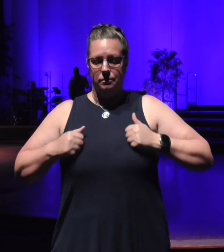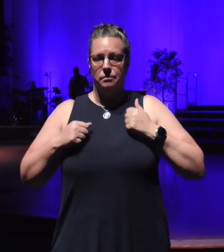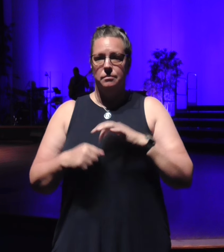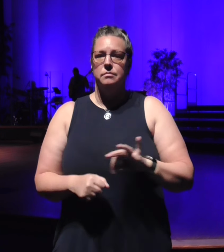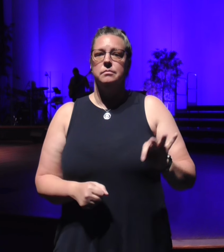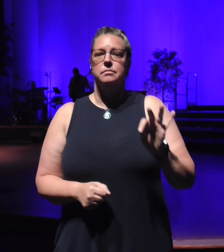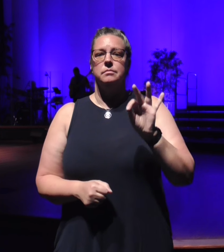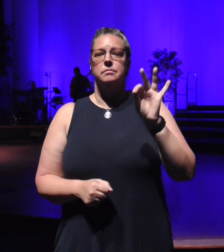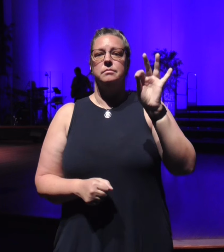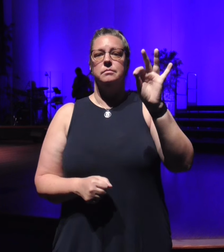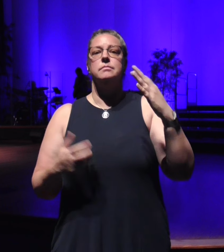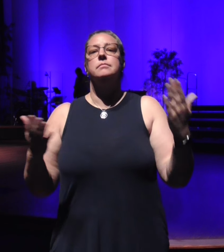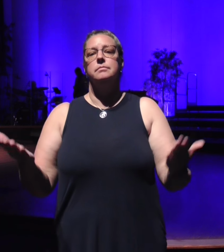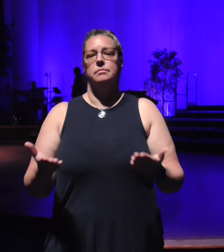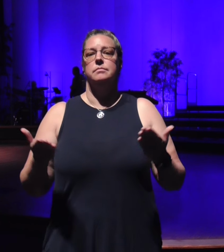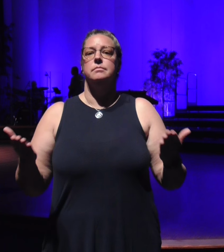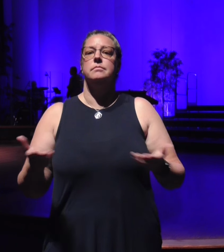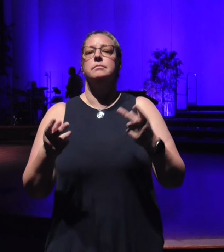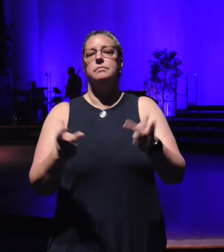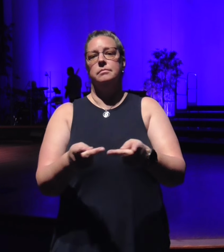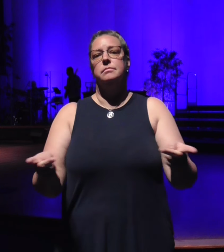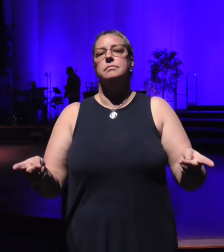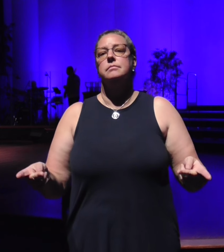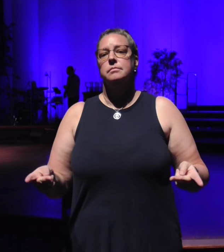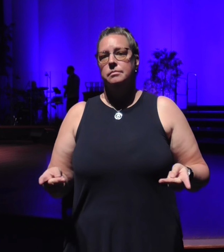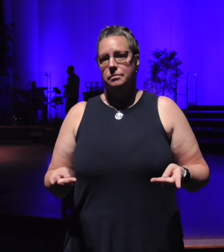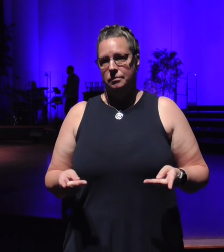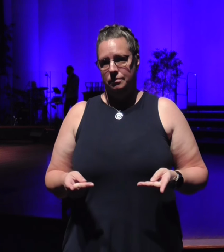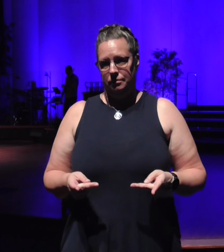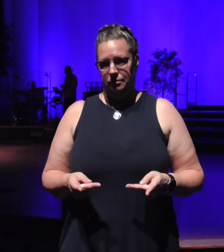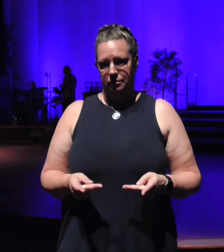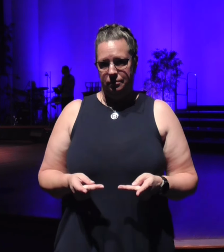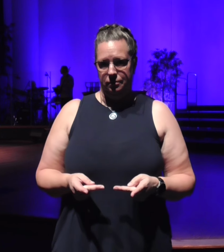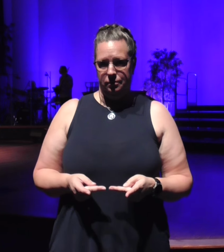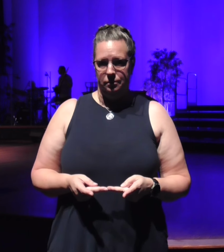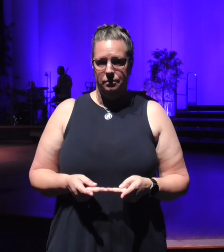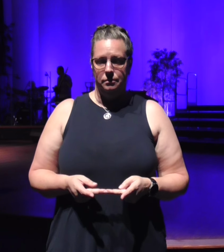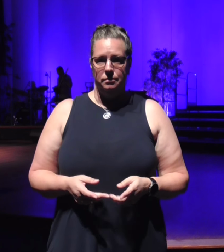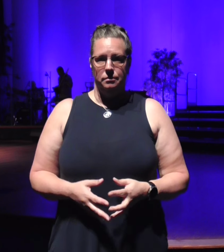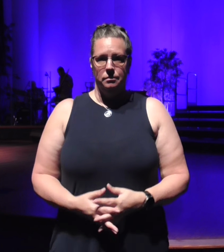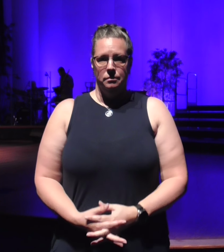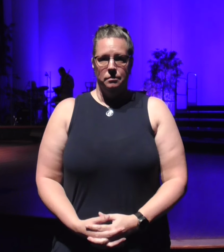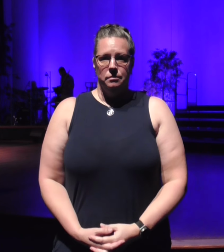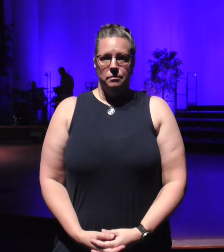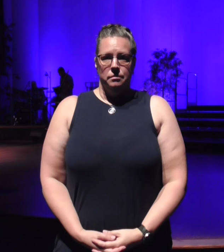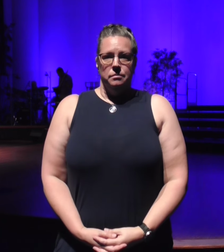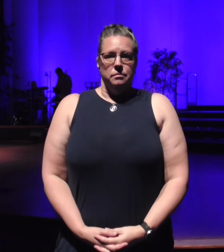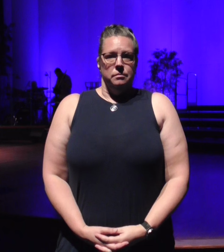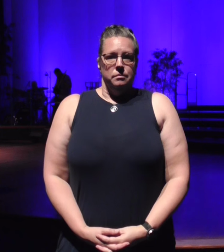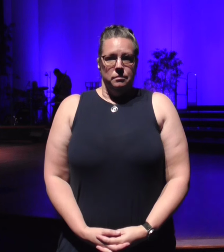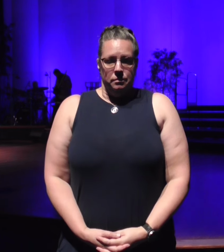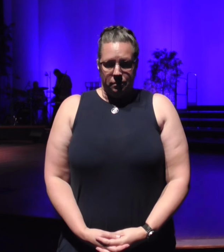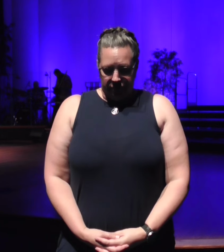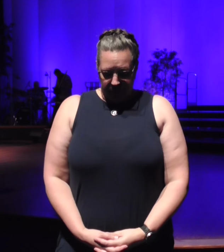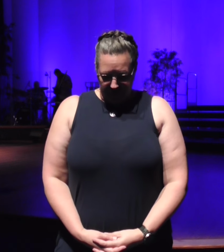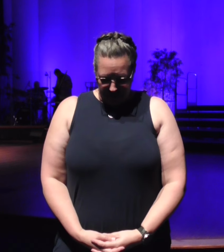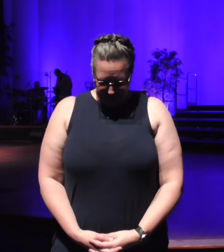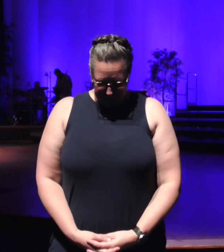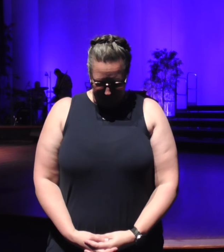Surely the presence of God is in this place.